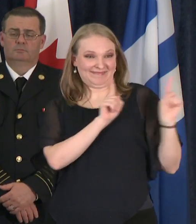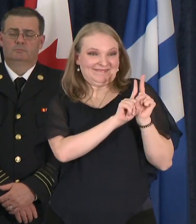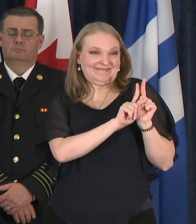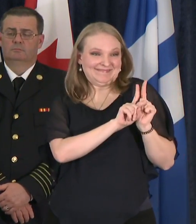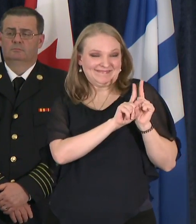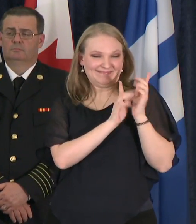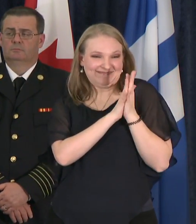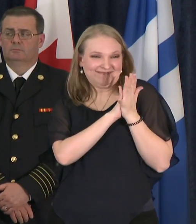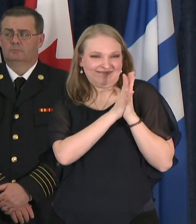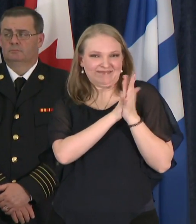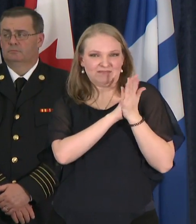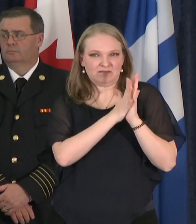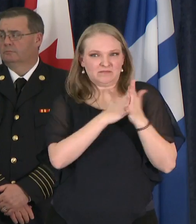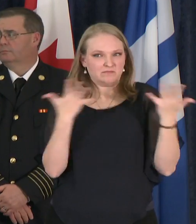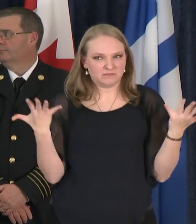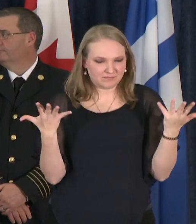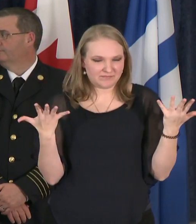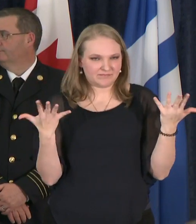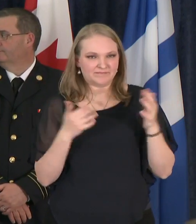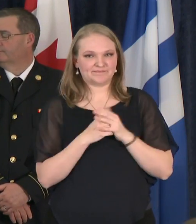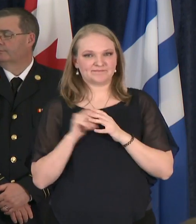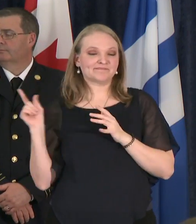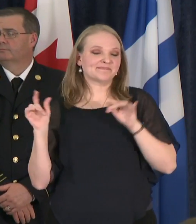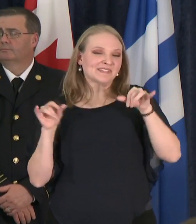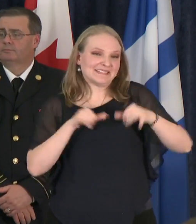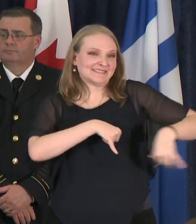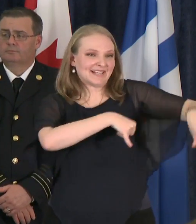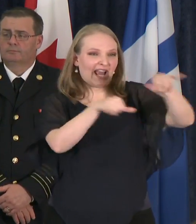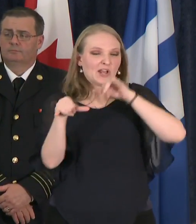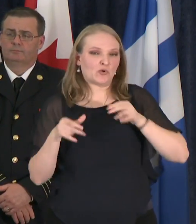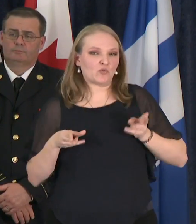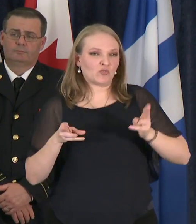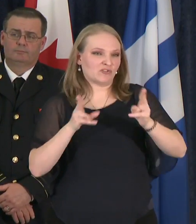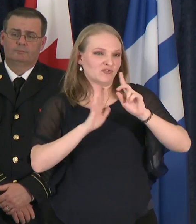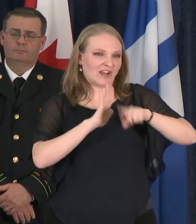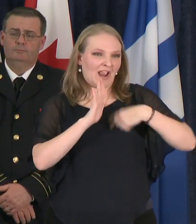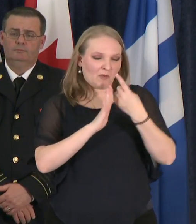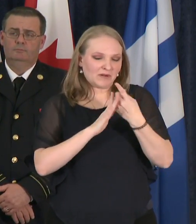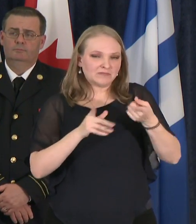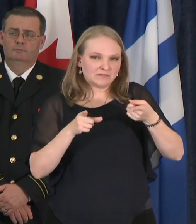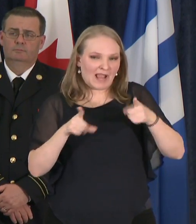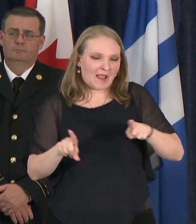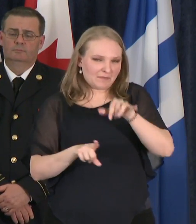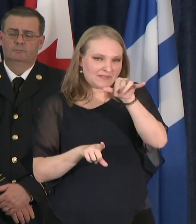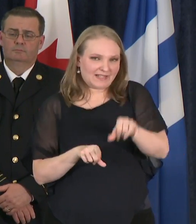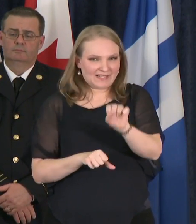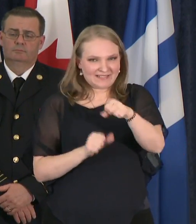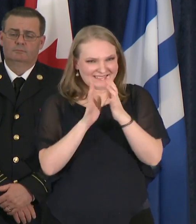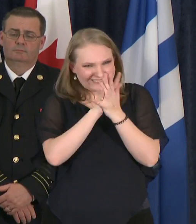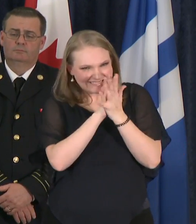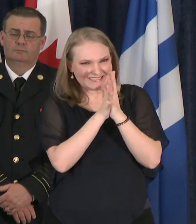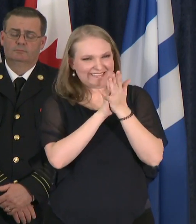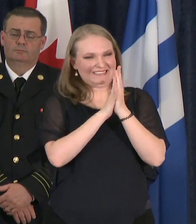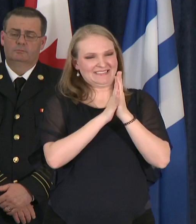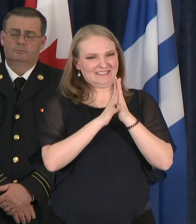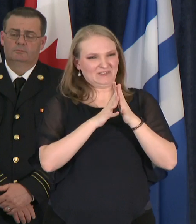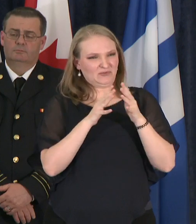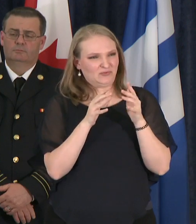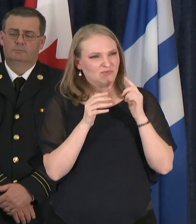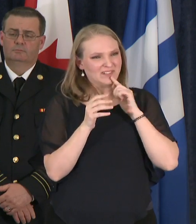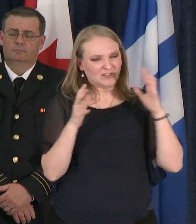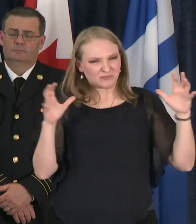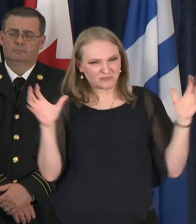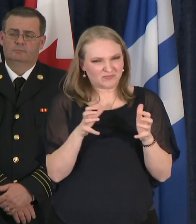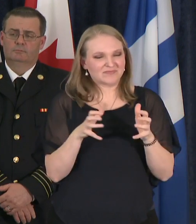that's within the context of your standard rush hour. What we have asked is of businesses and